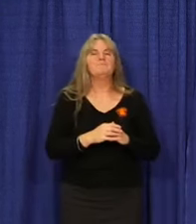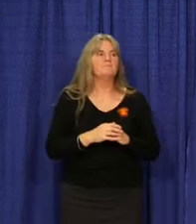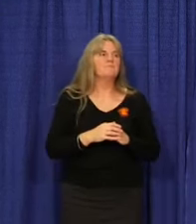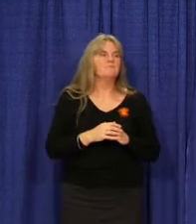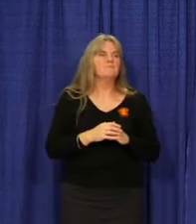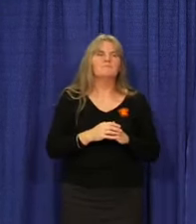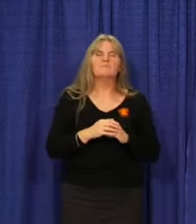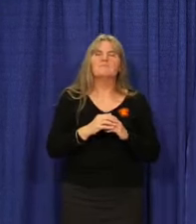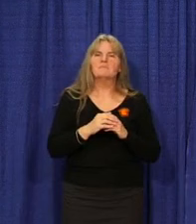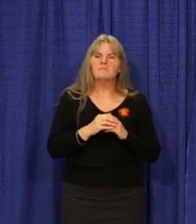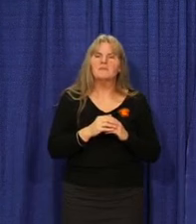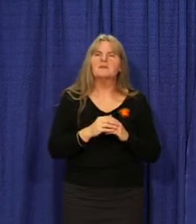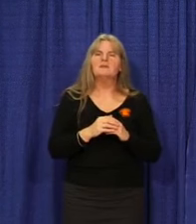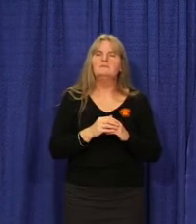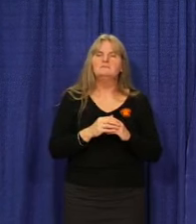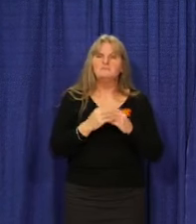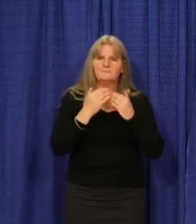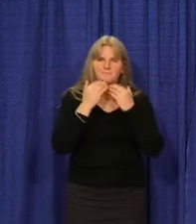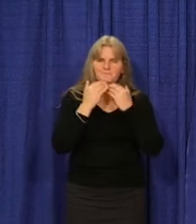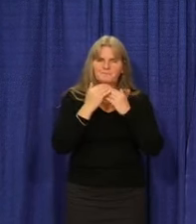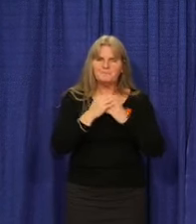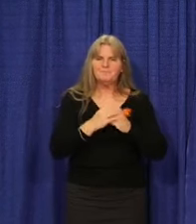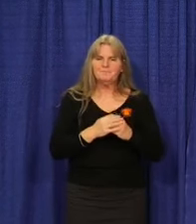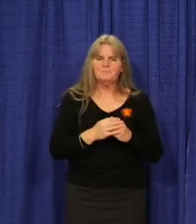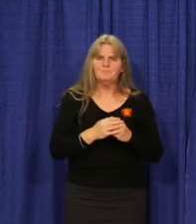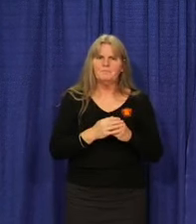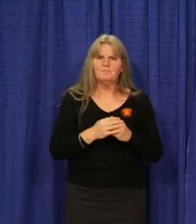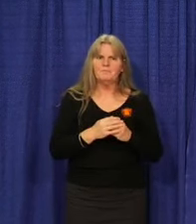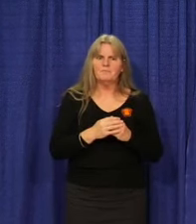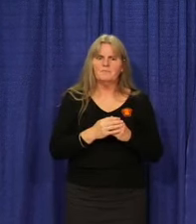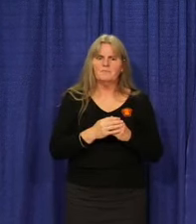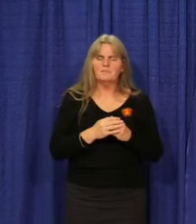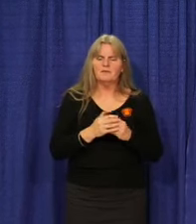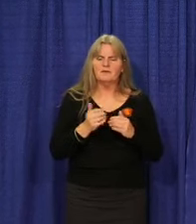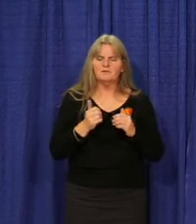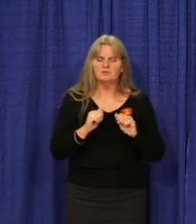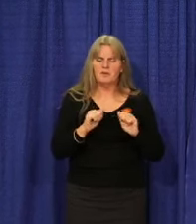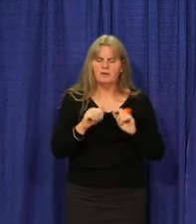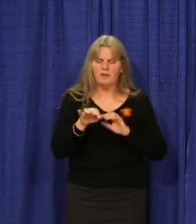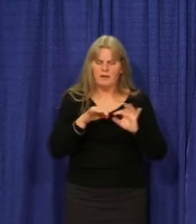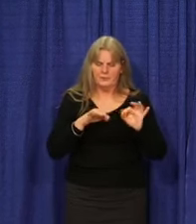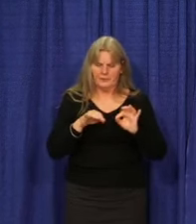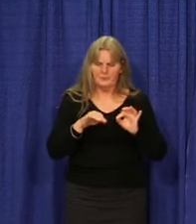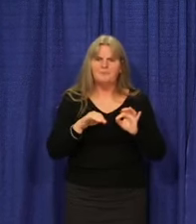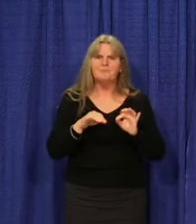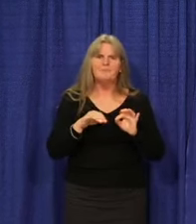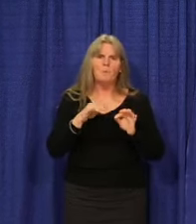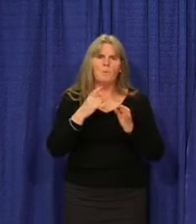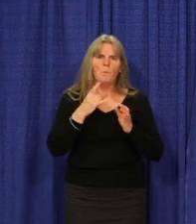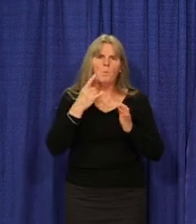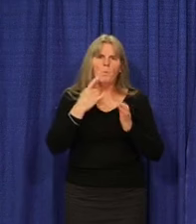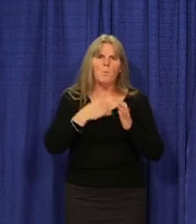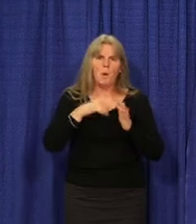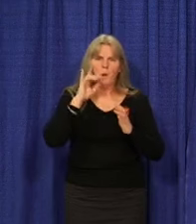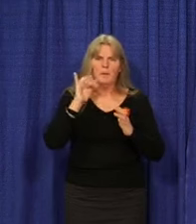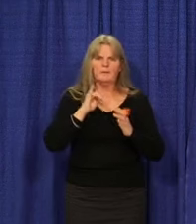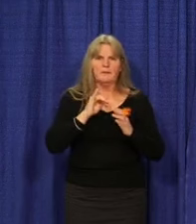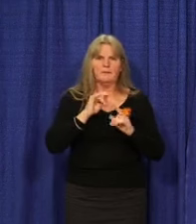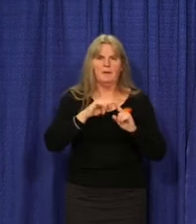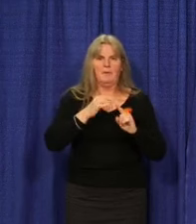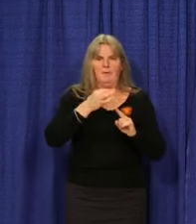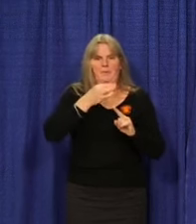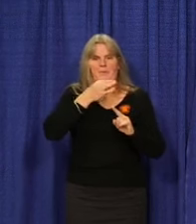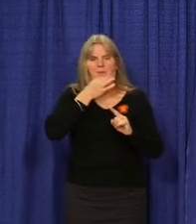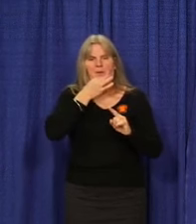Am I on? Yeah. Thanks. I can try to do that as best as I can, and really the real experts of that, of course, are